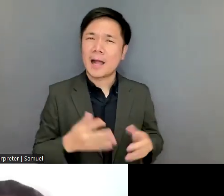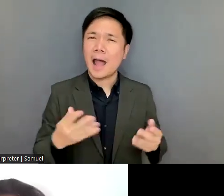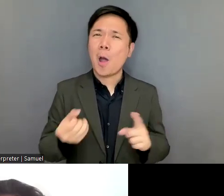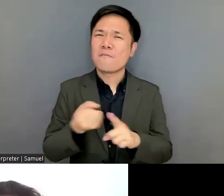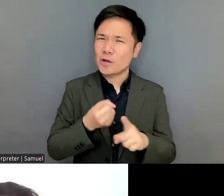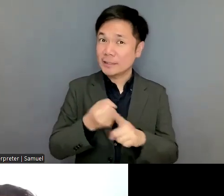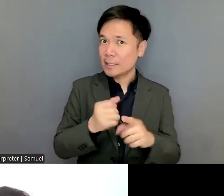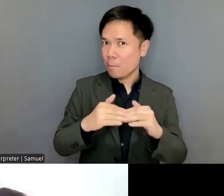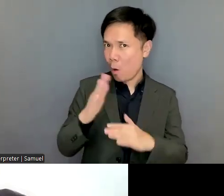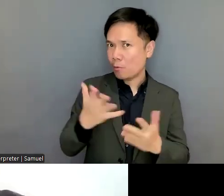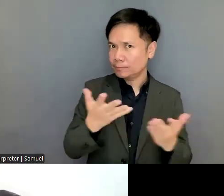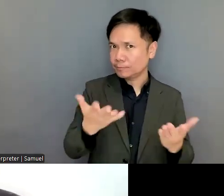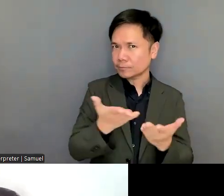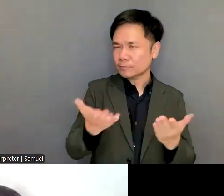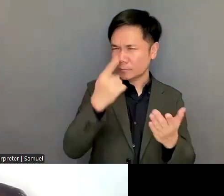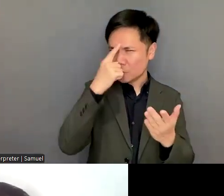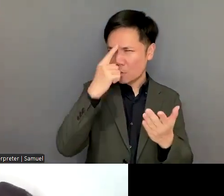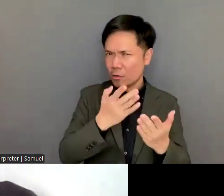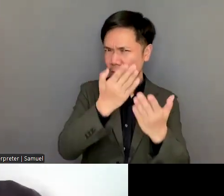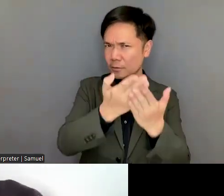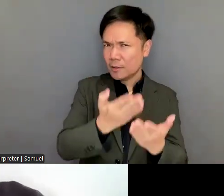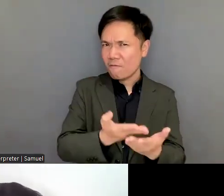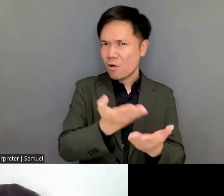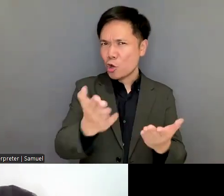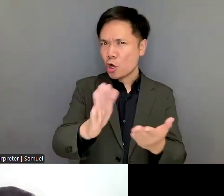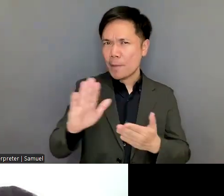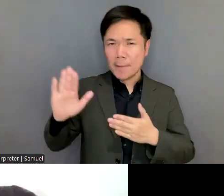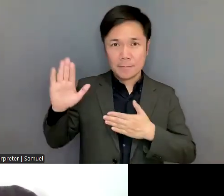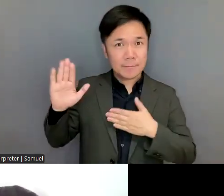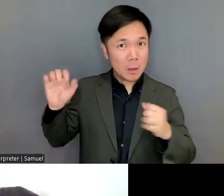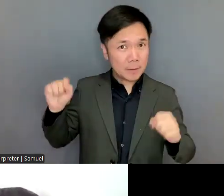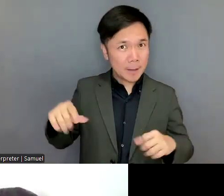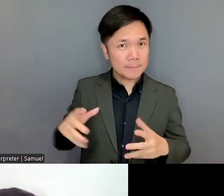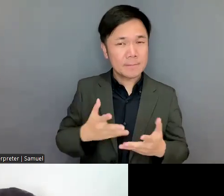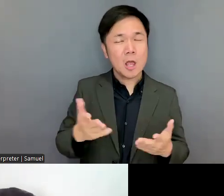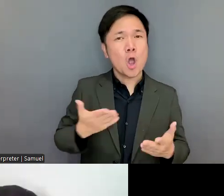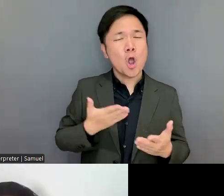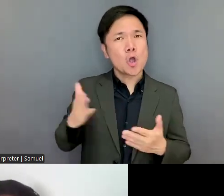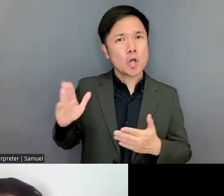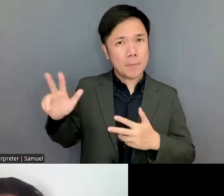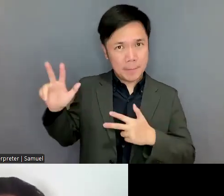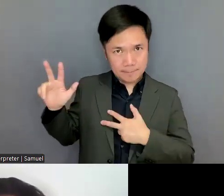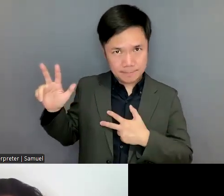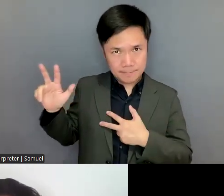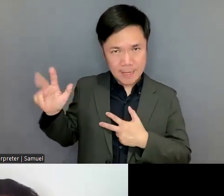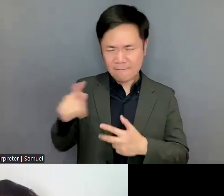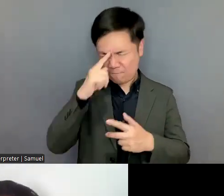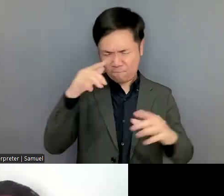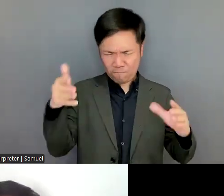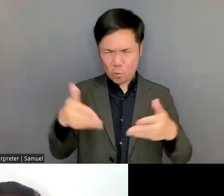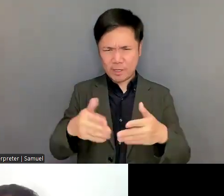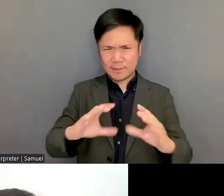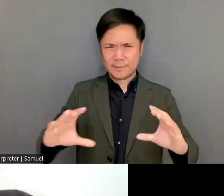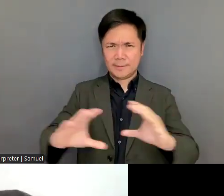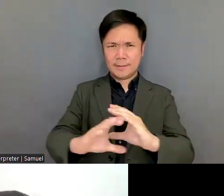done around the submission of commitments. Commitments are at the center of